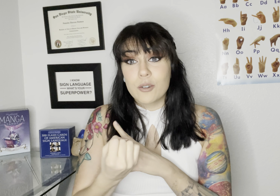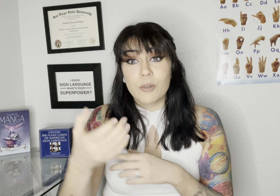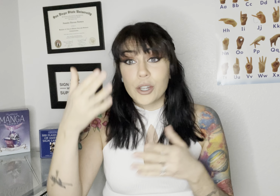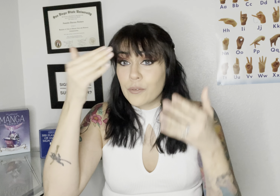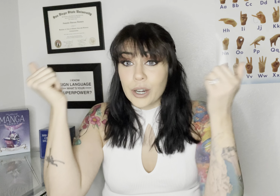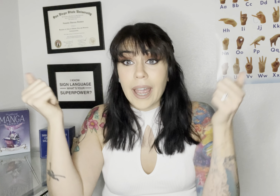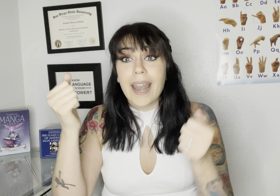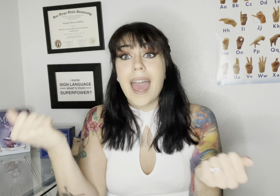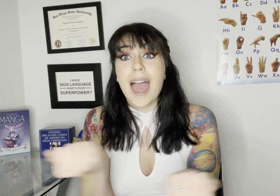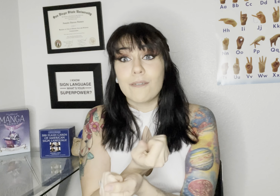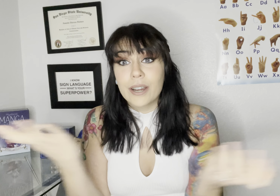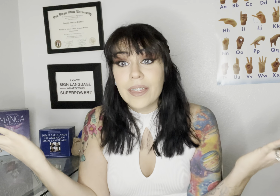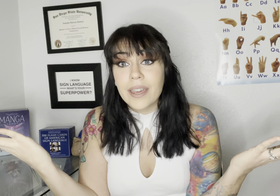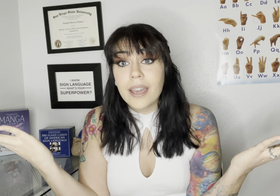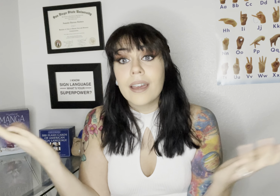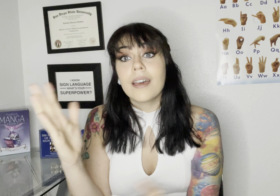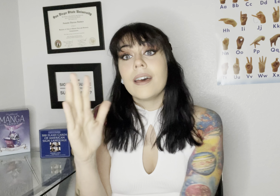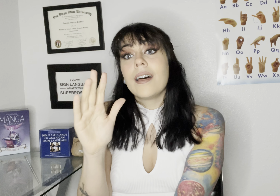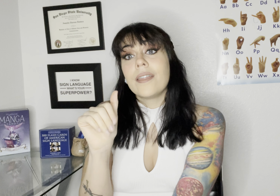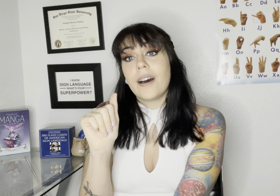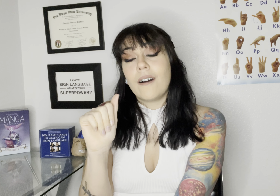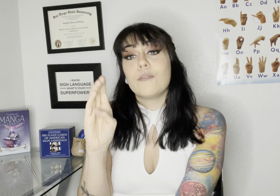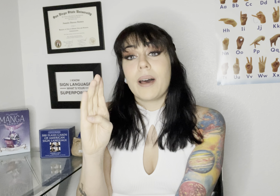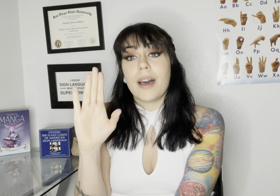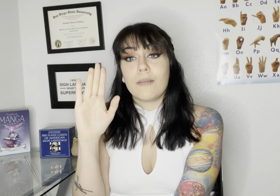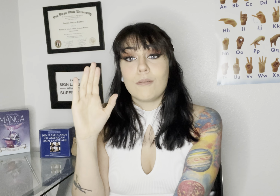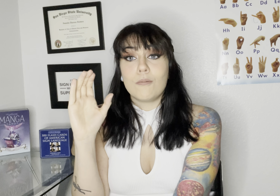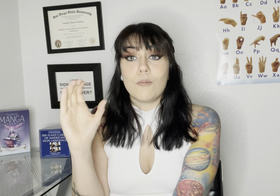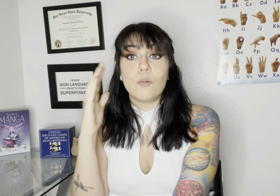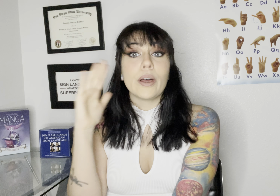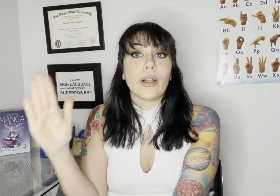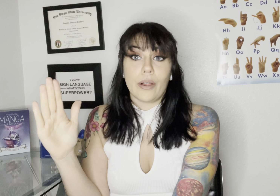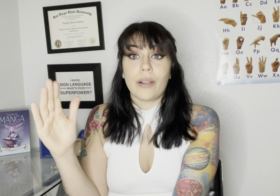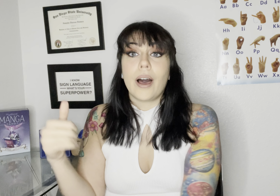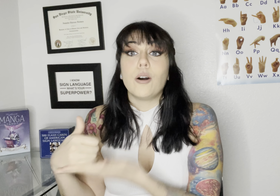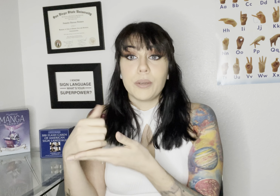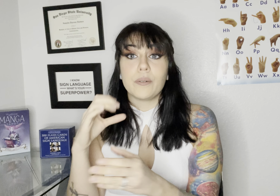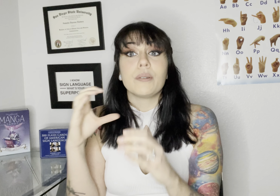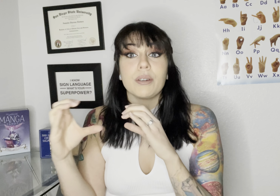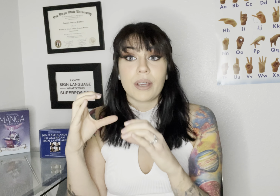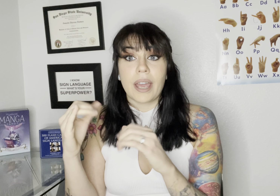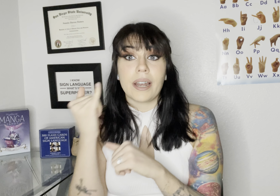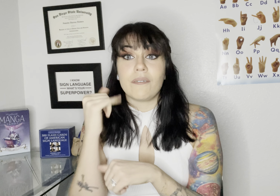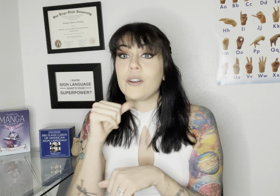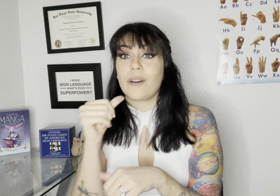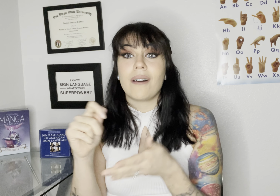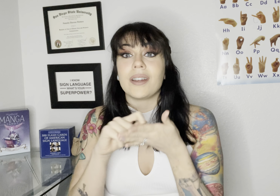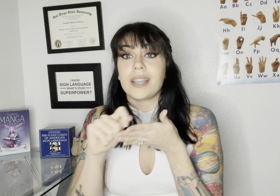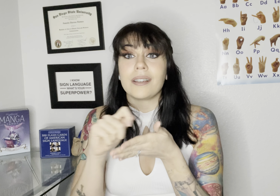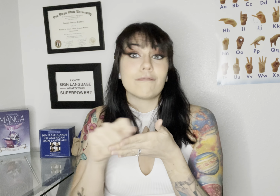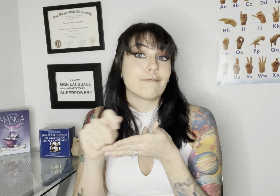where you forget everything, the alphabet will help you communicate if you don't have any